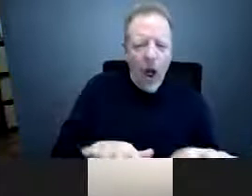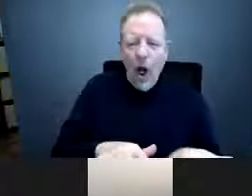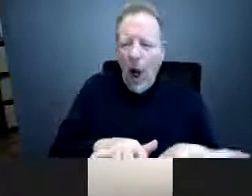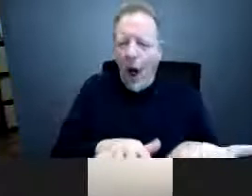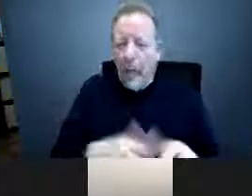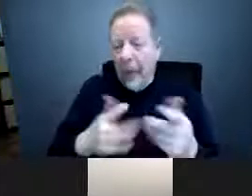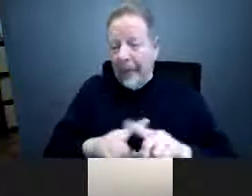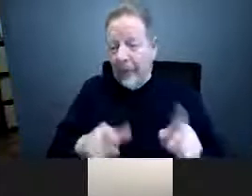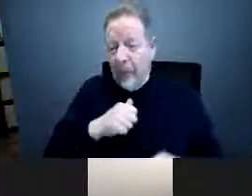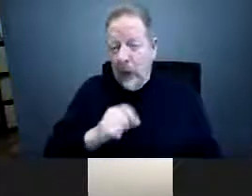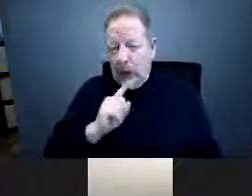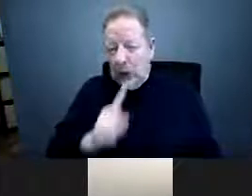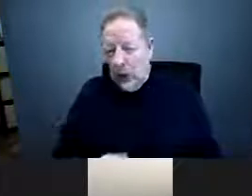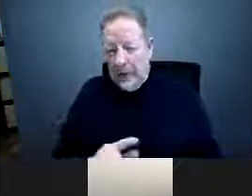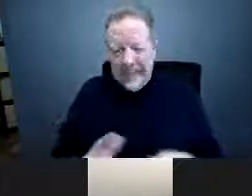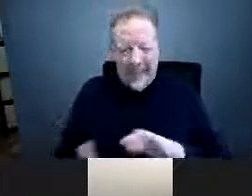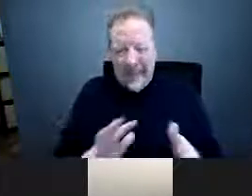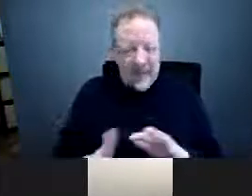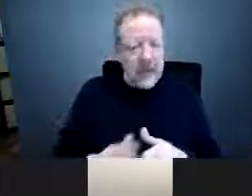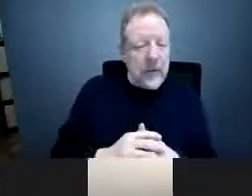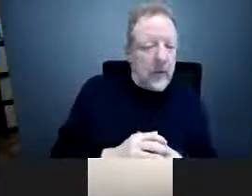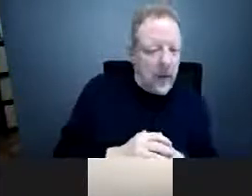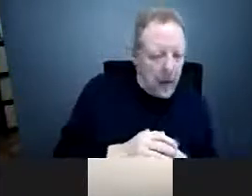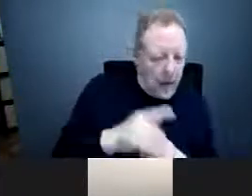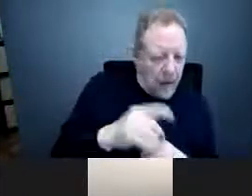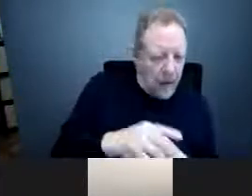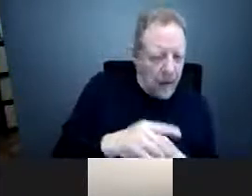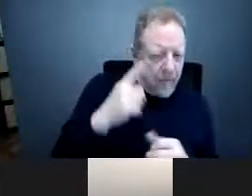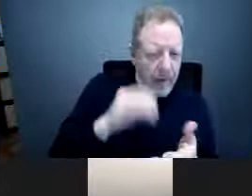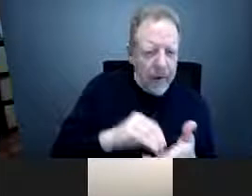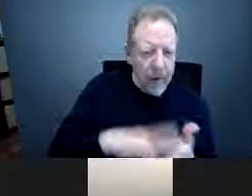a vendor that we might need to record for documentation.